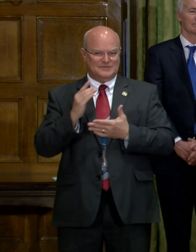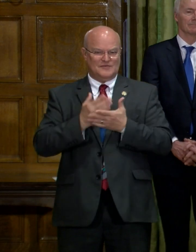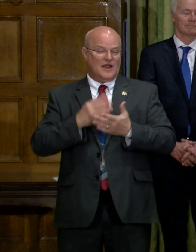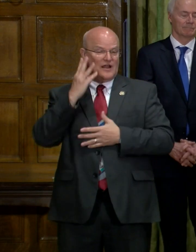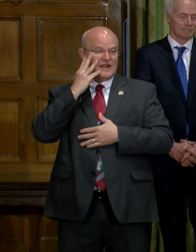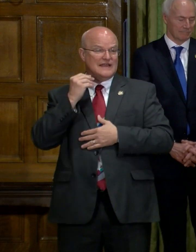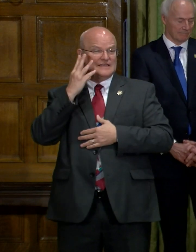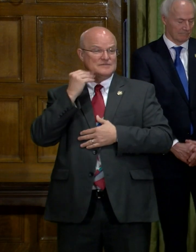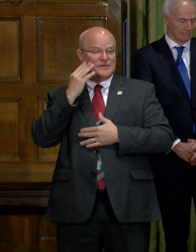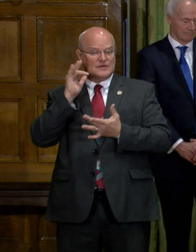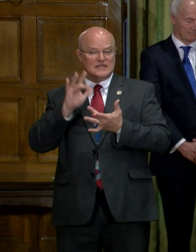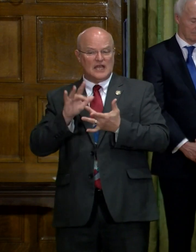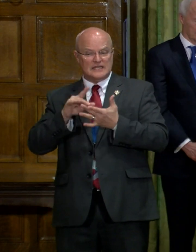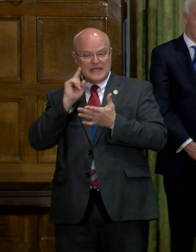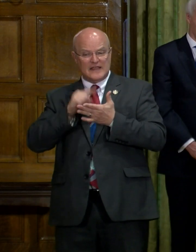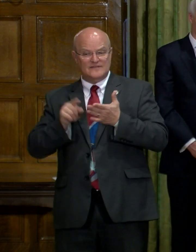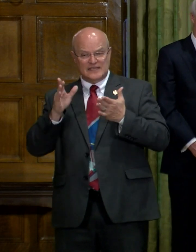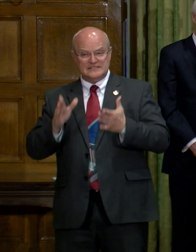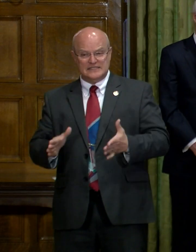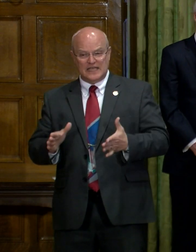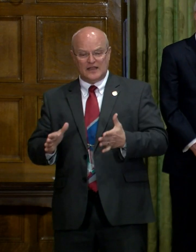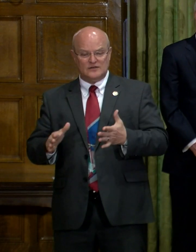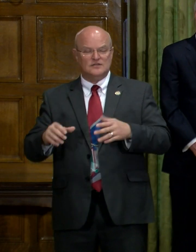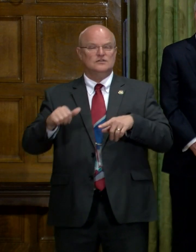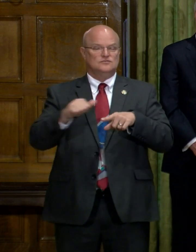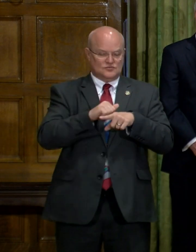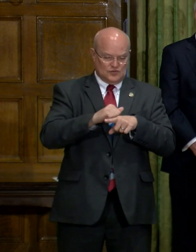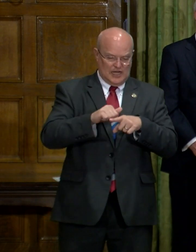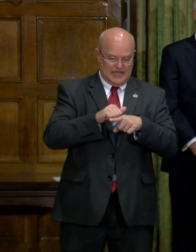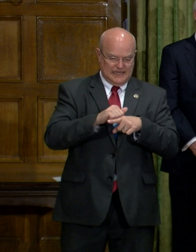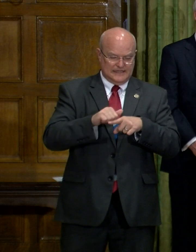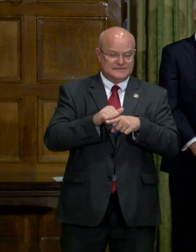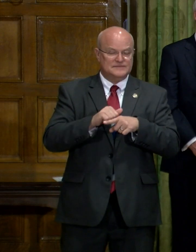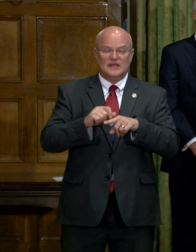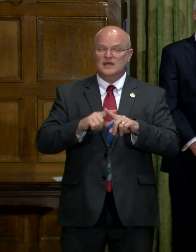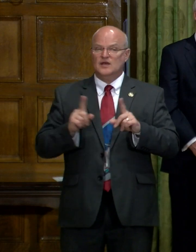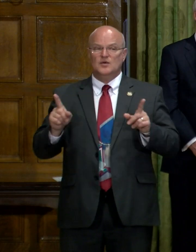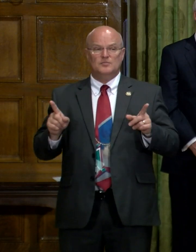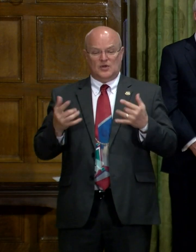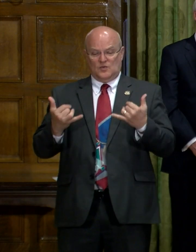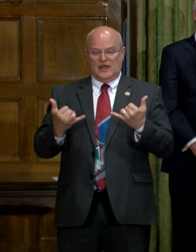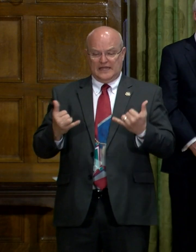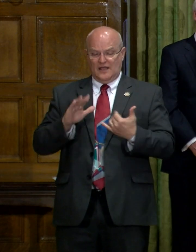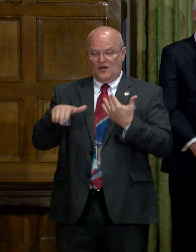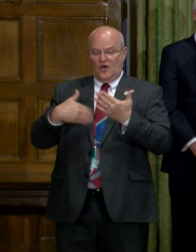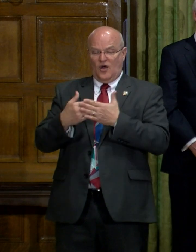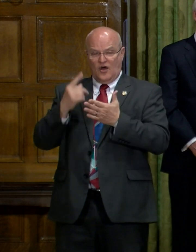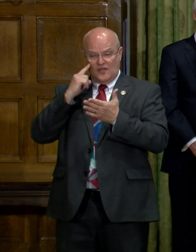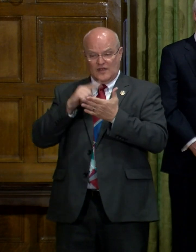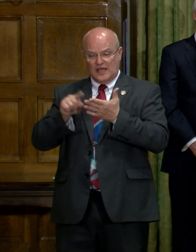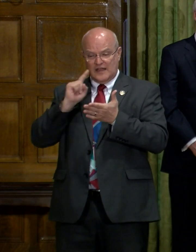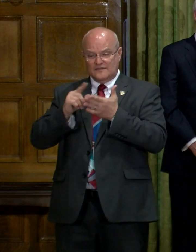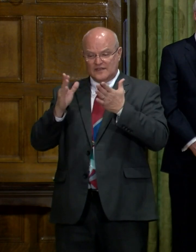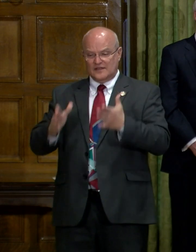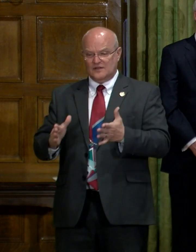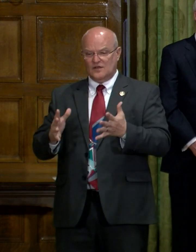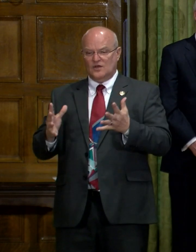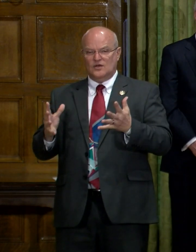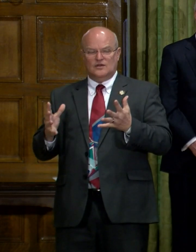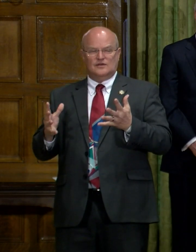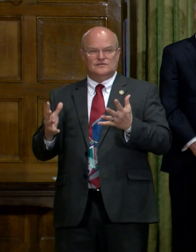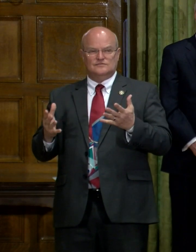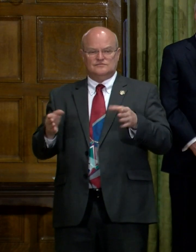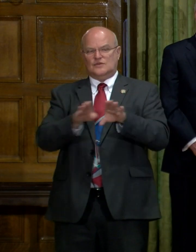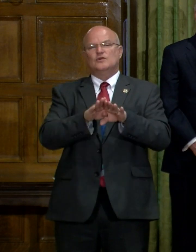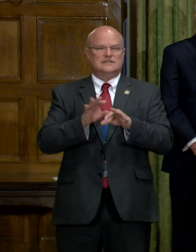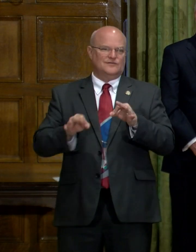our experienced contact investigators be doing all this training, but right now it would kind of shut us down if we